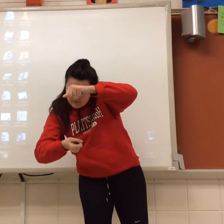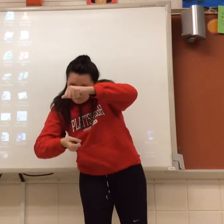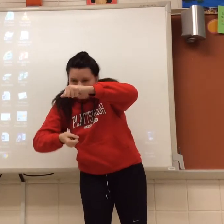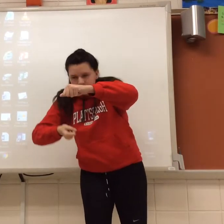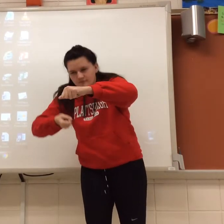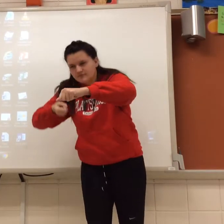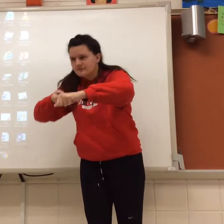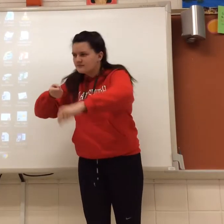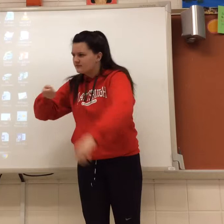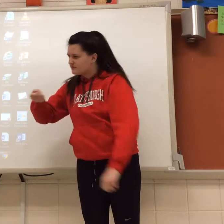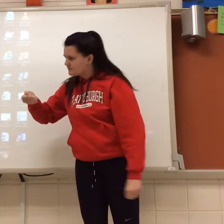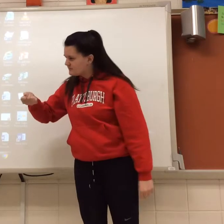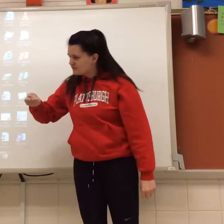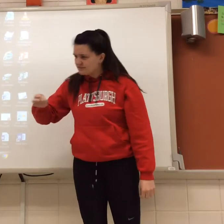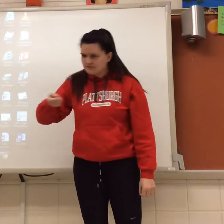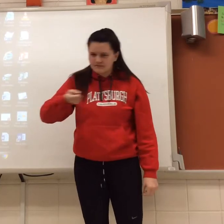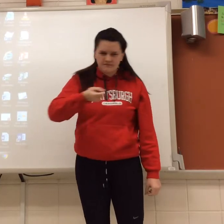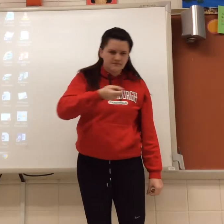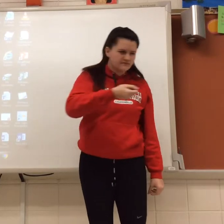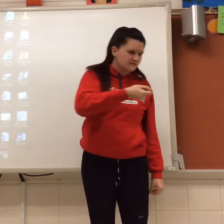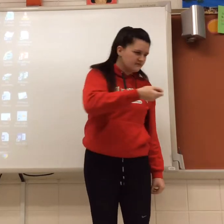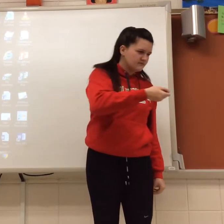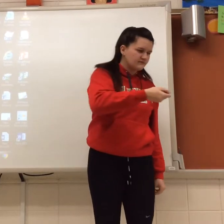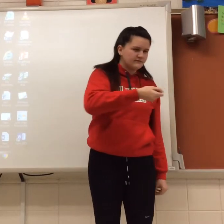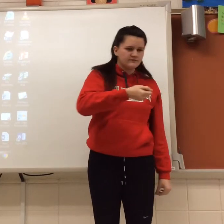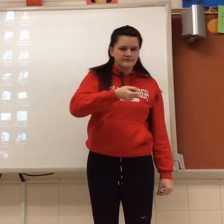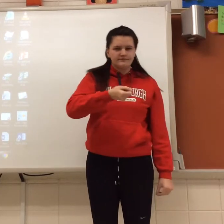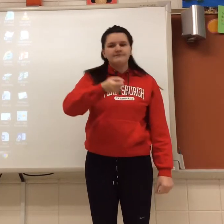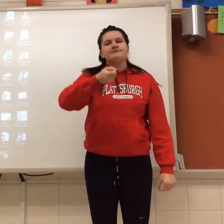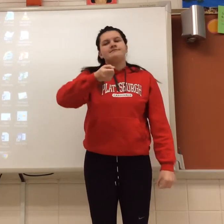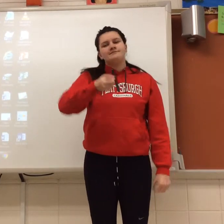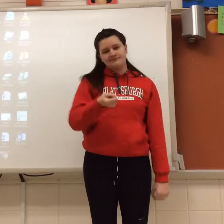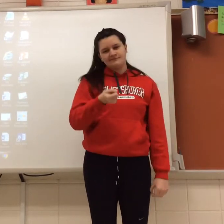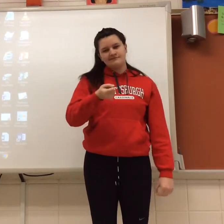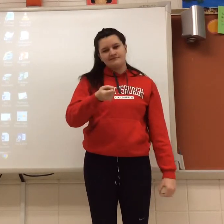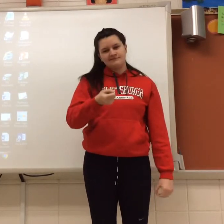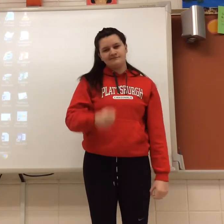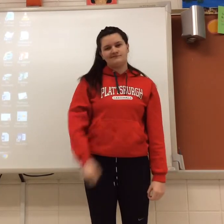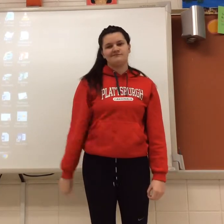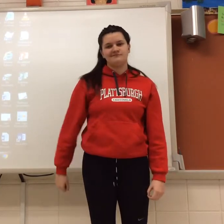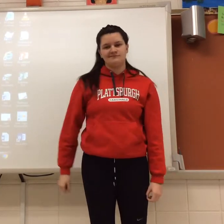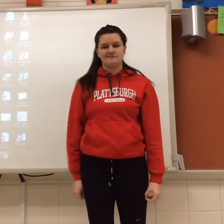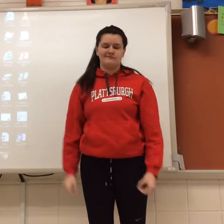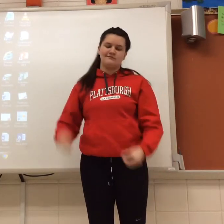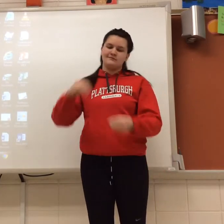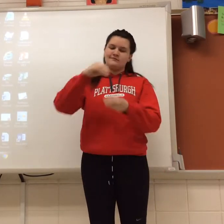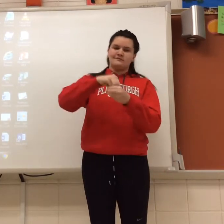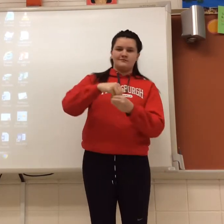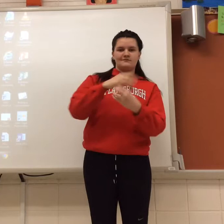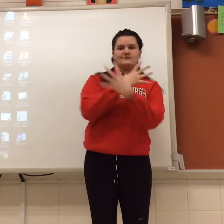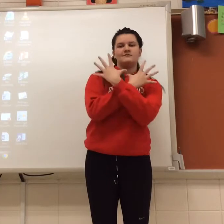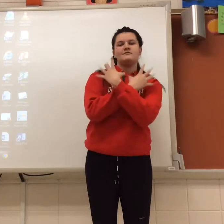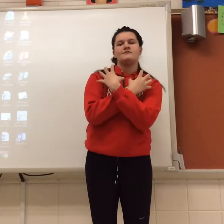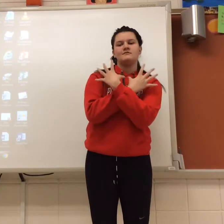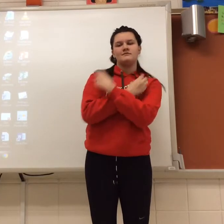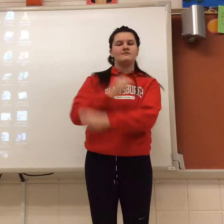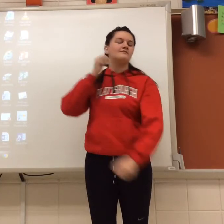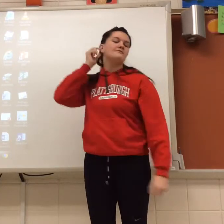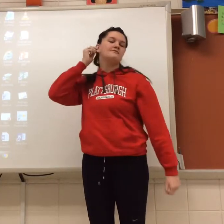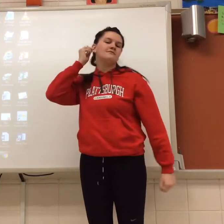sofas and beds until he came to the biggest bed of all. And there he